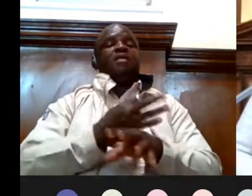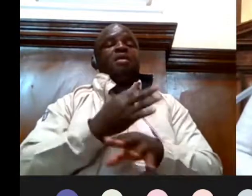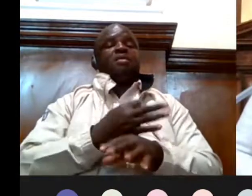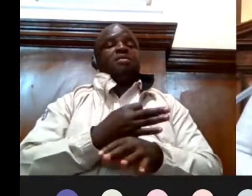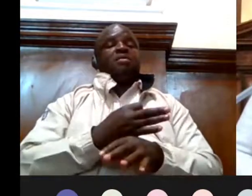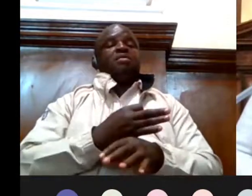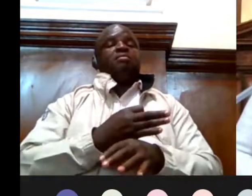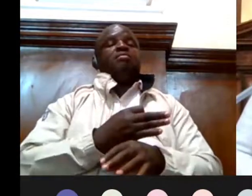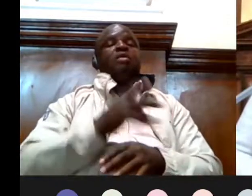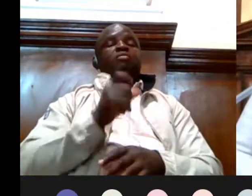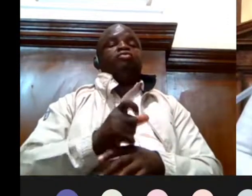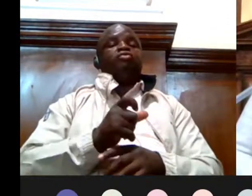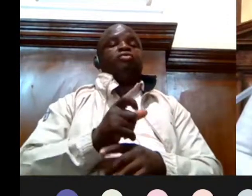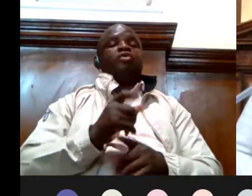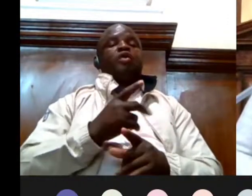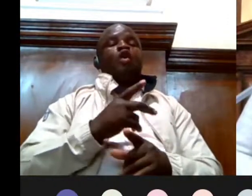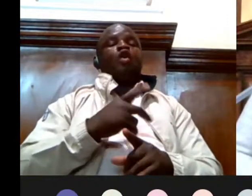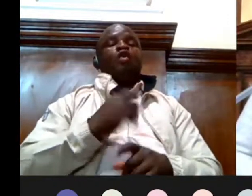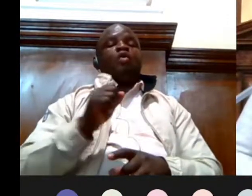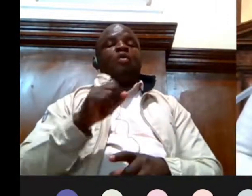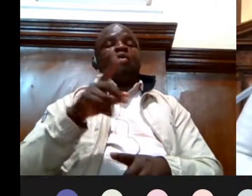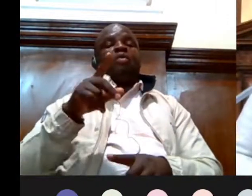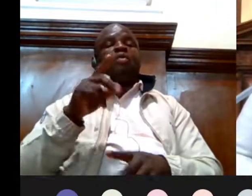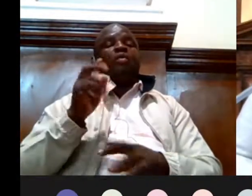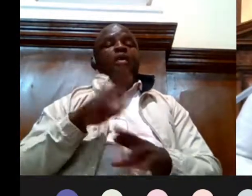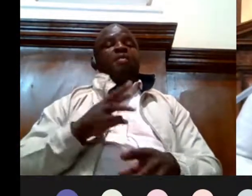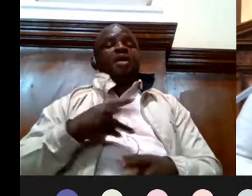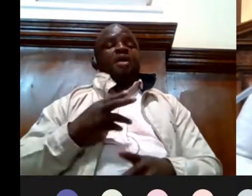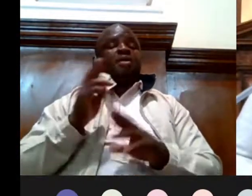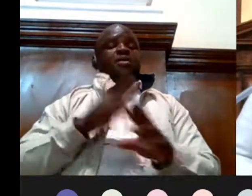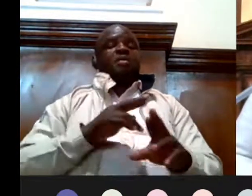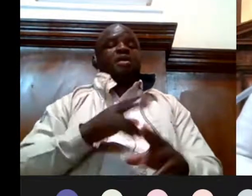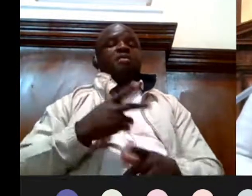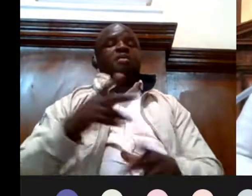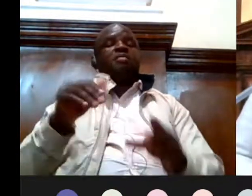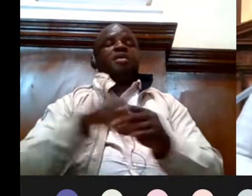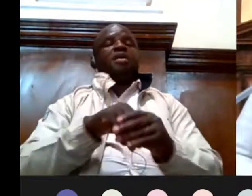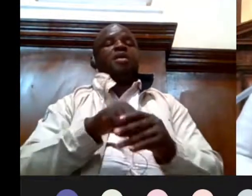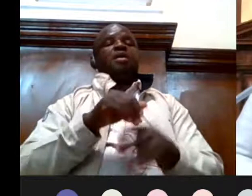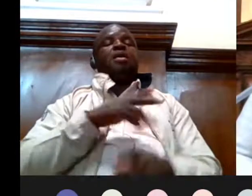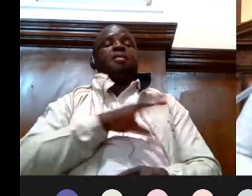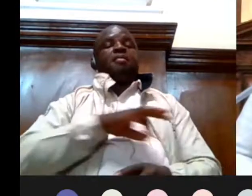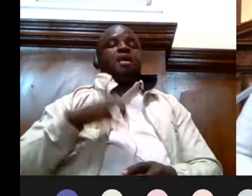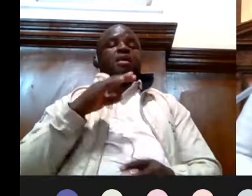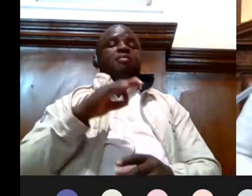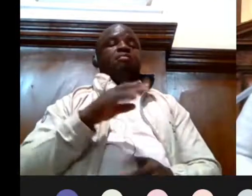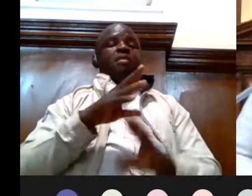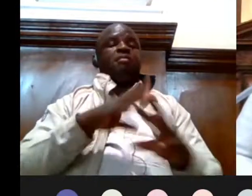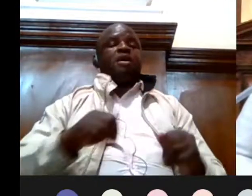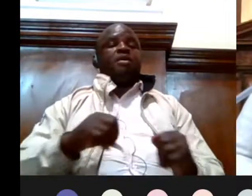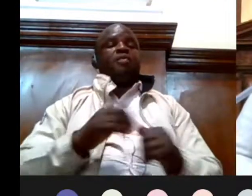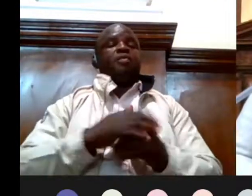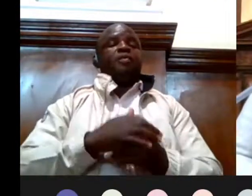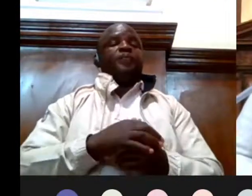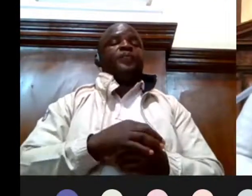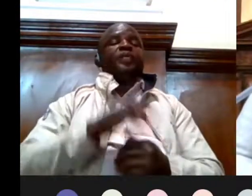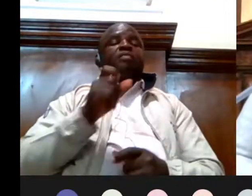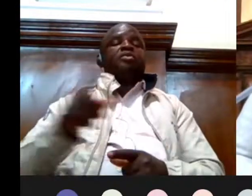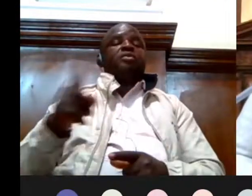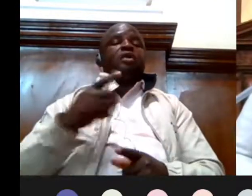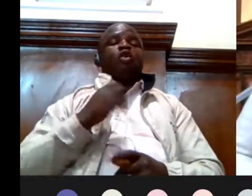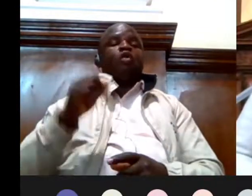ongaboni ongarespekthi abafazi kwinyanga yomama enzwime yasemangawung. A man who disrespect